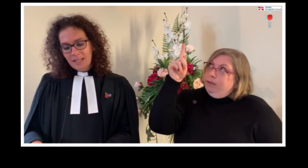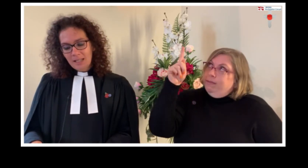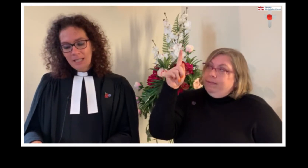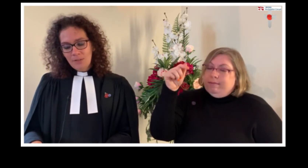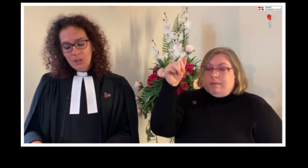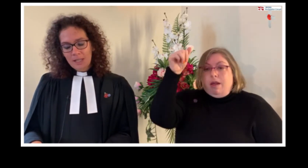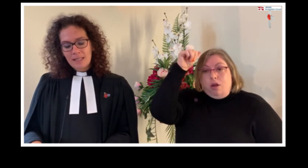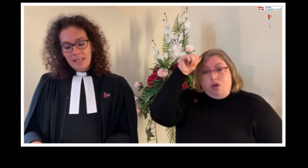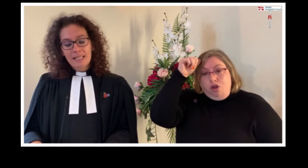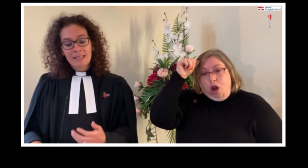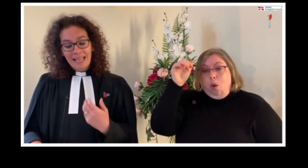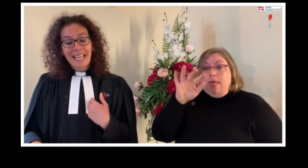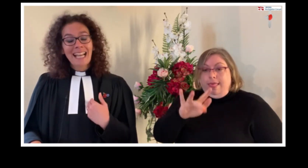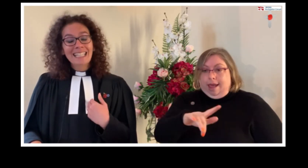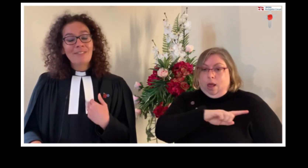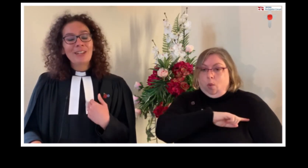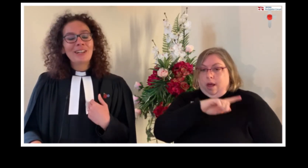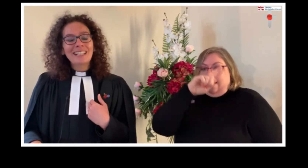And